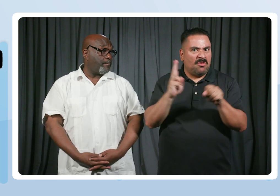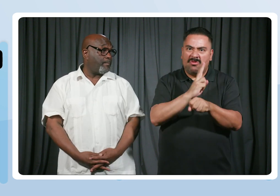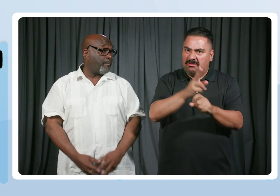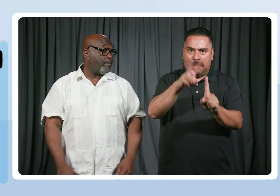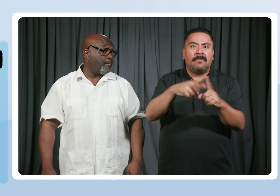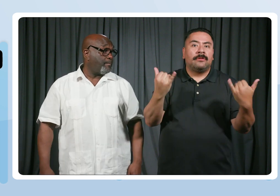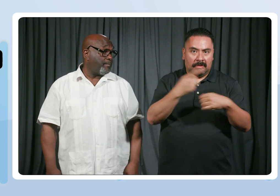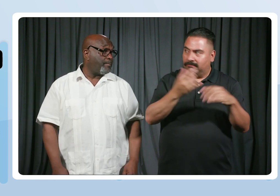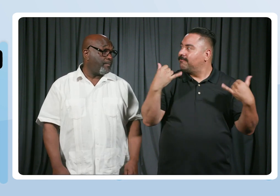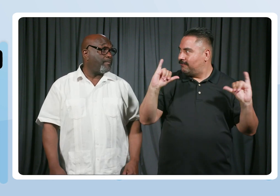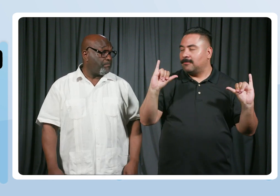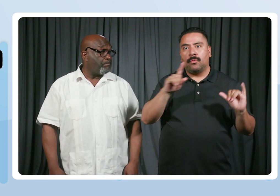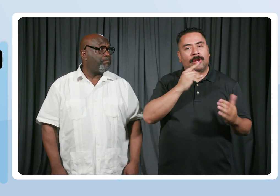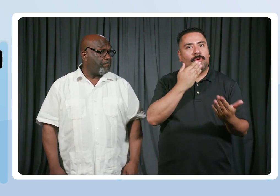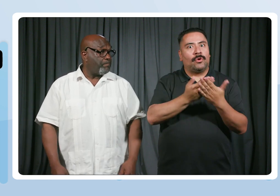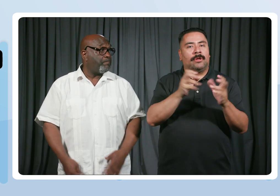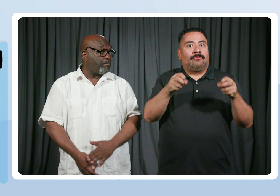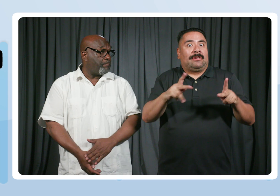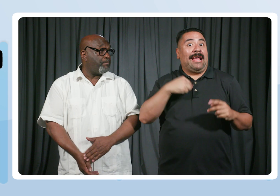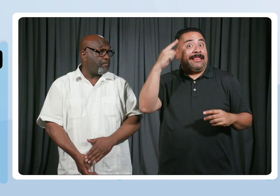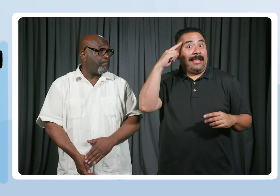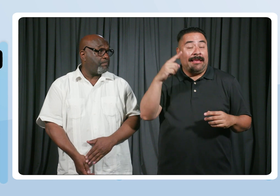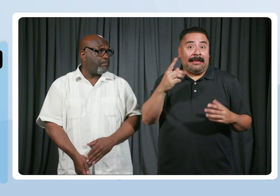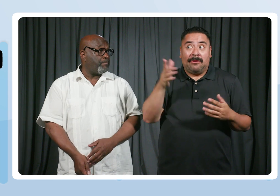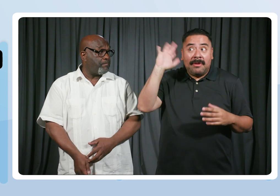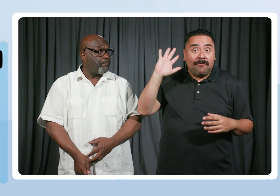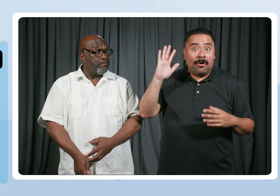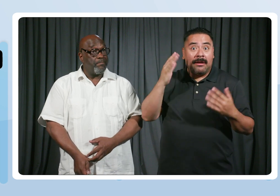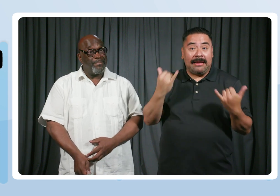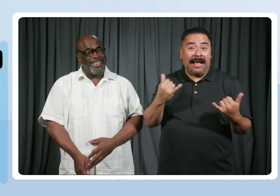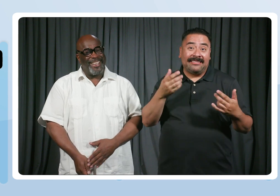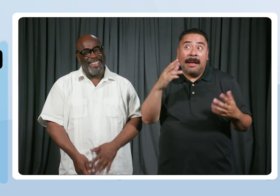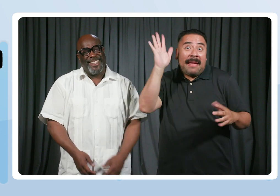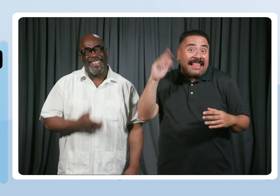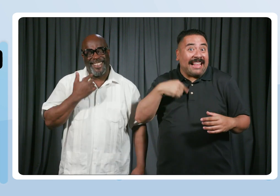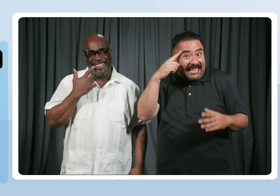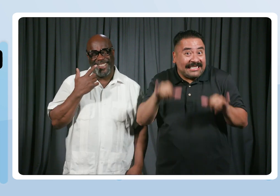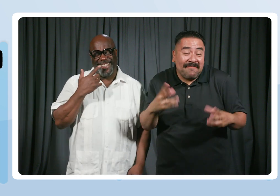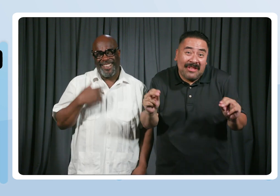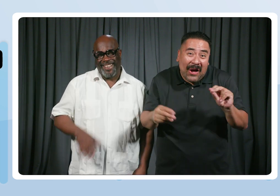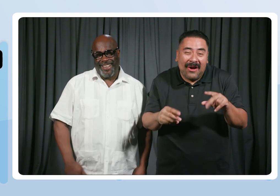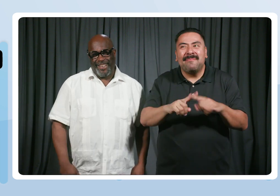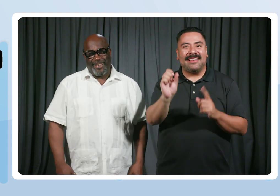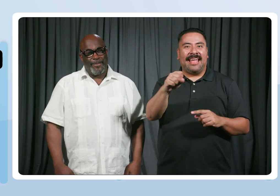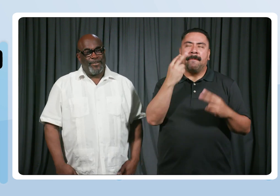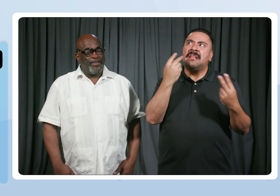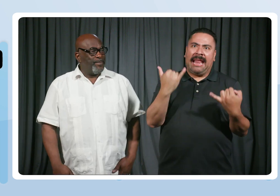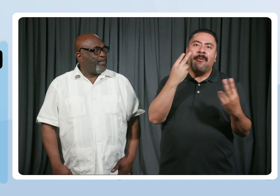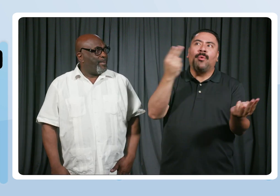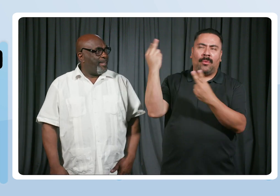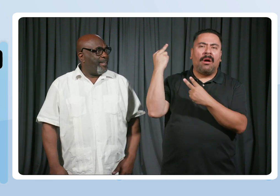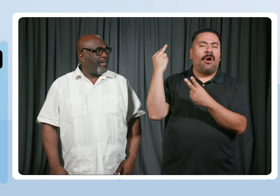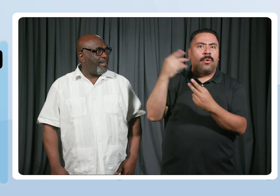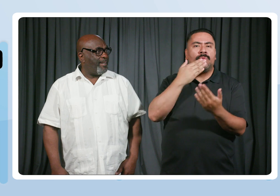So it was a really great opportunity. Did I think that it was a great opportunity? I don't know. But, but yeah, thinking back on it, that was